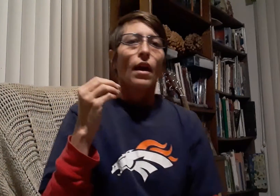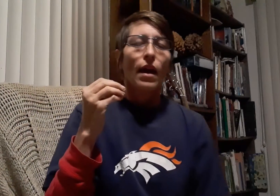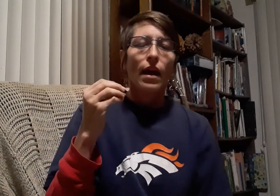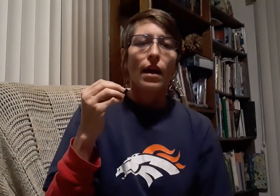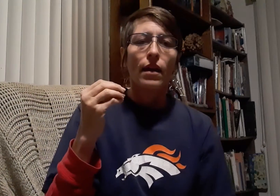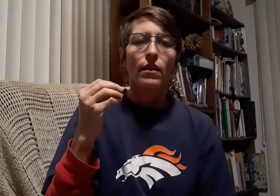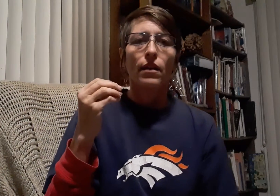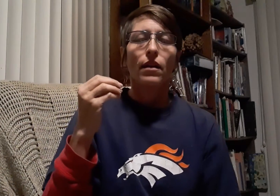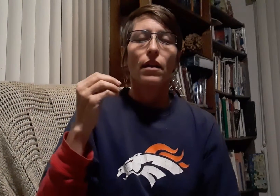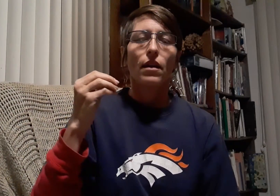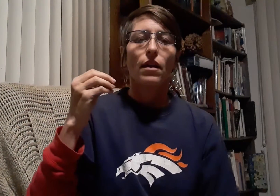And